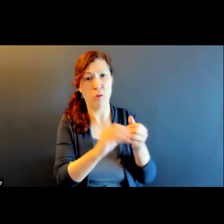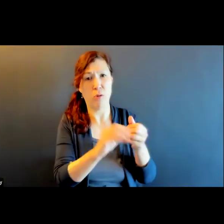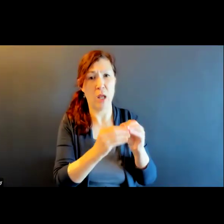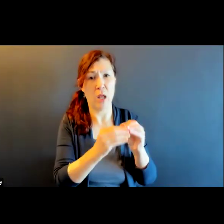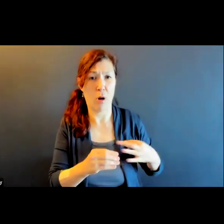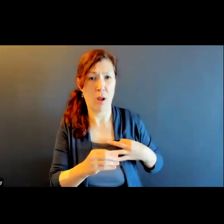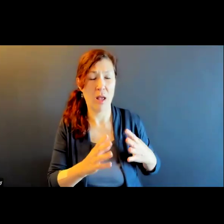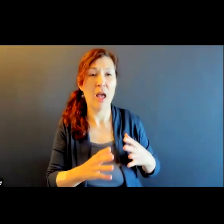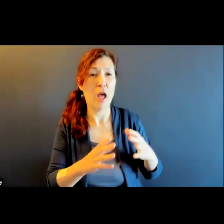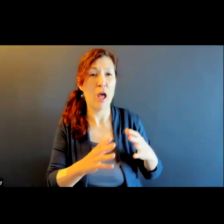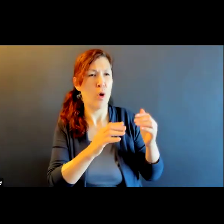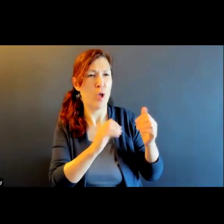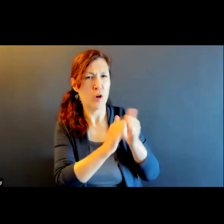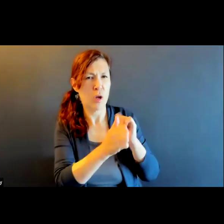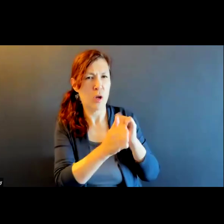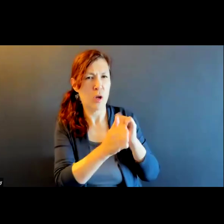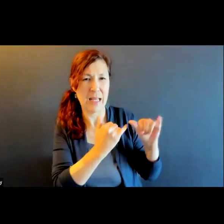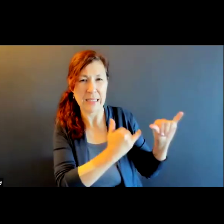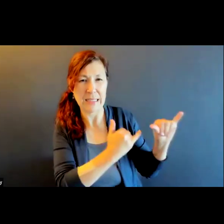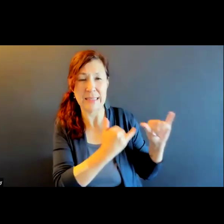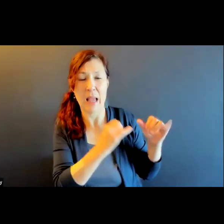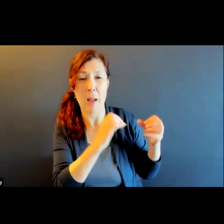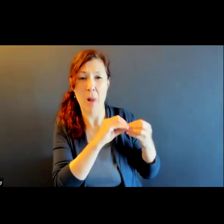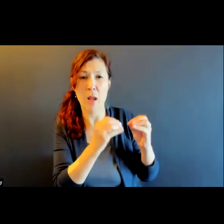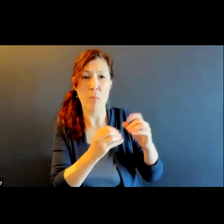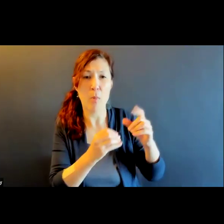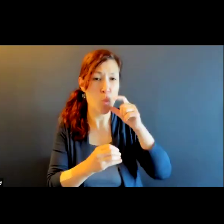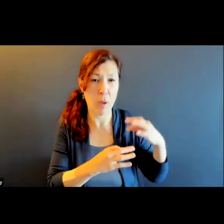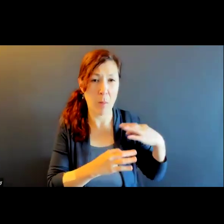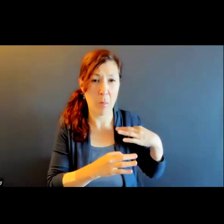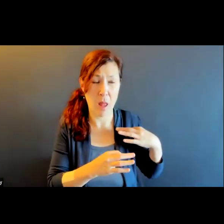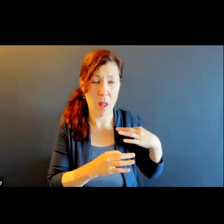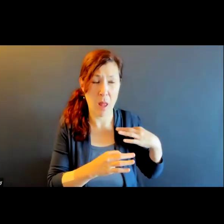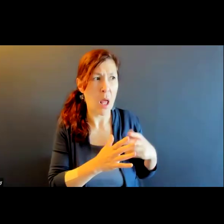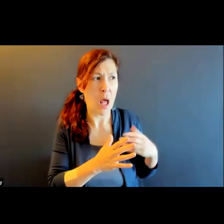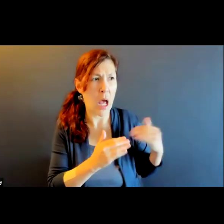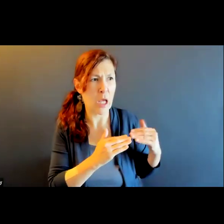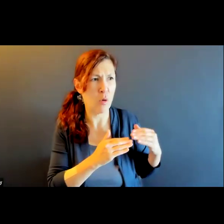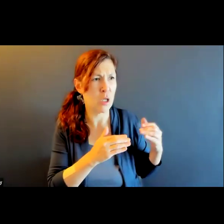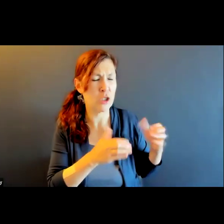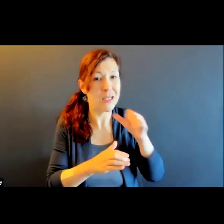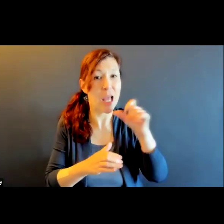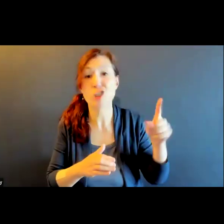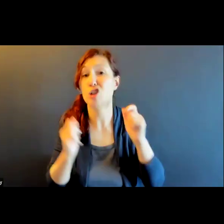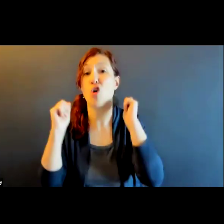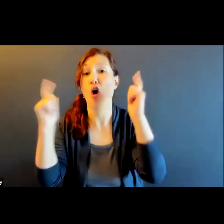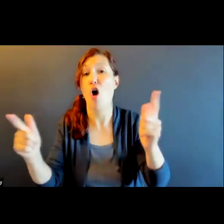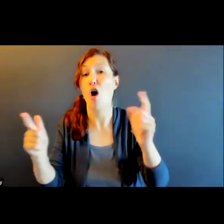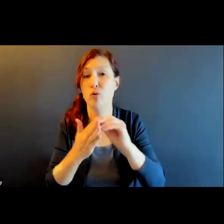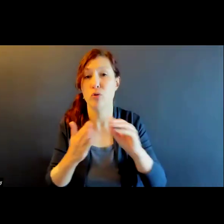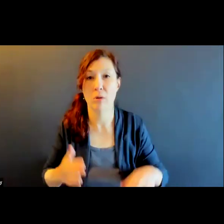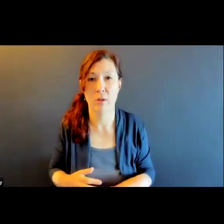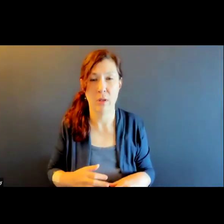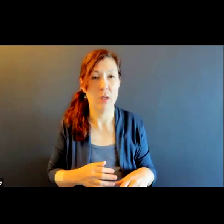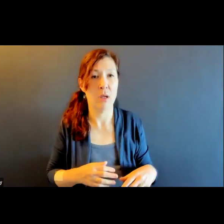competing against the same number of peers and have a roughly equal chance of getting an invitation. Some respondents felt that this would address